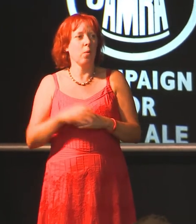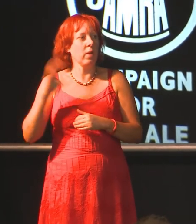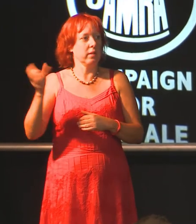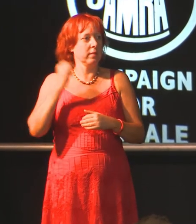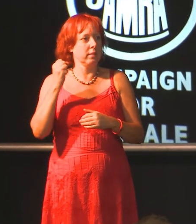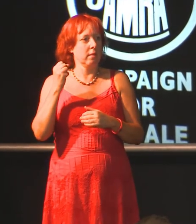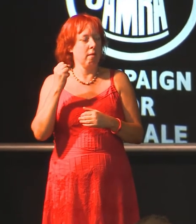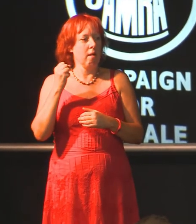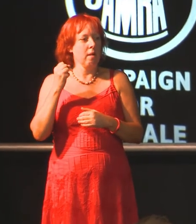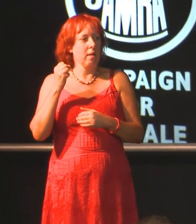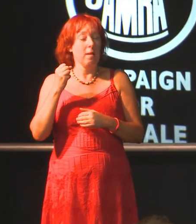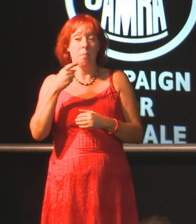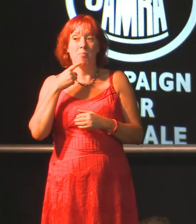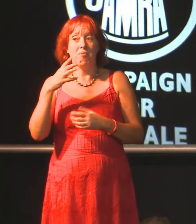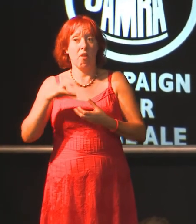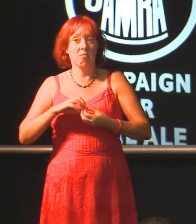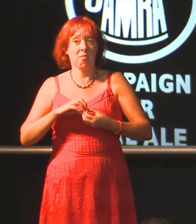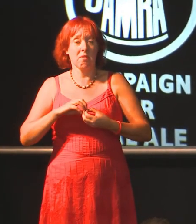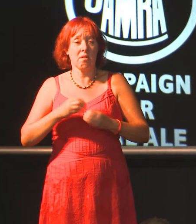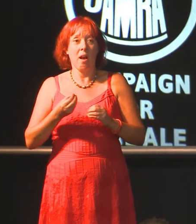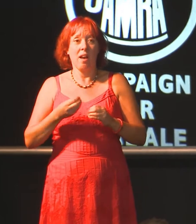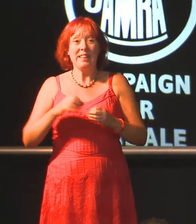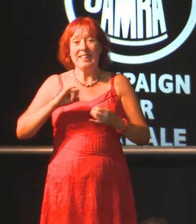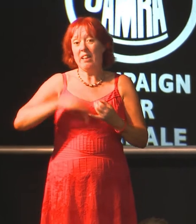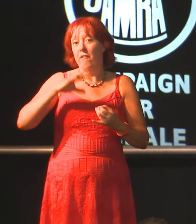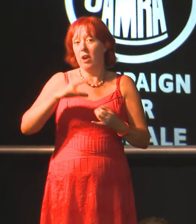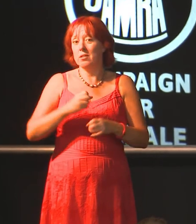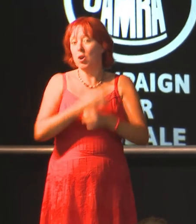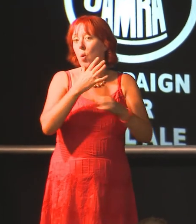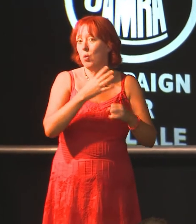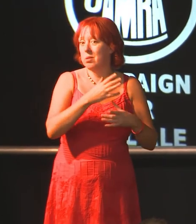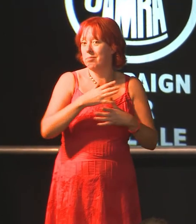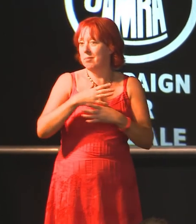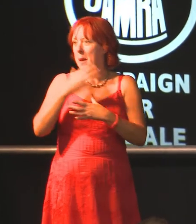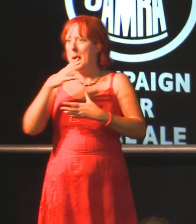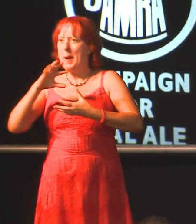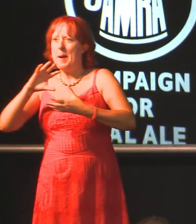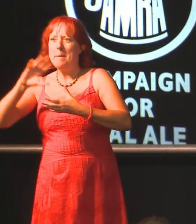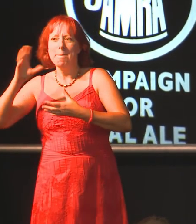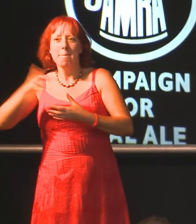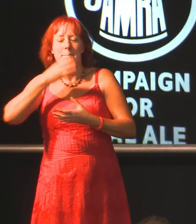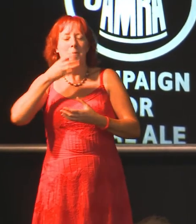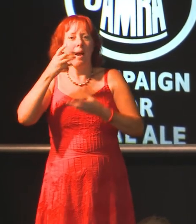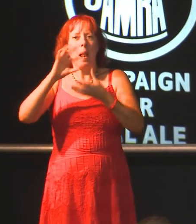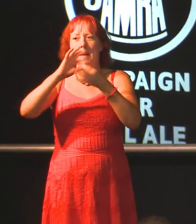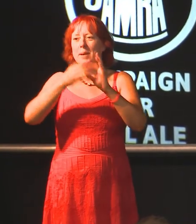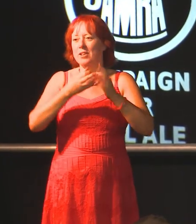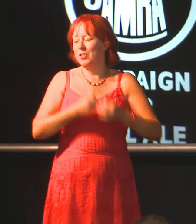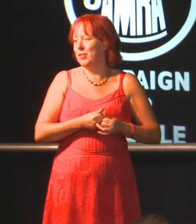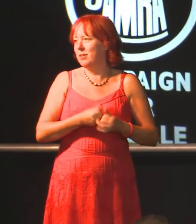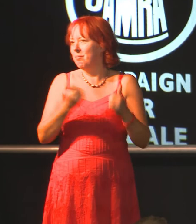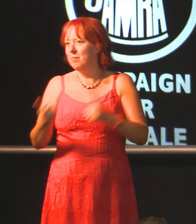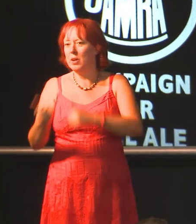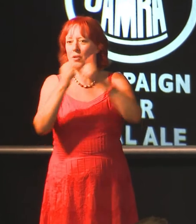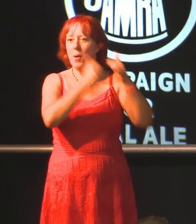winners, indeed the bronze, the silver and the gold medalist, you beer Olympians, you world champions. And I'll be handing